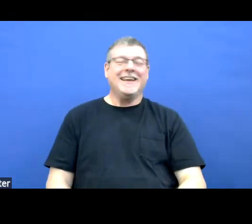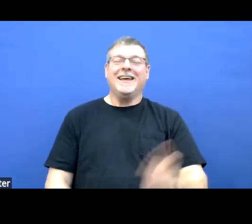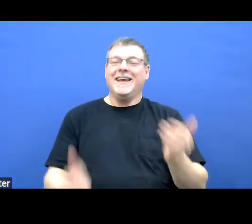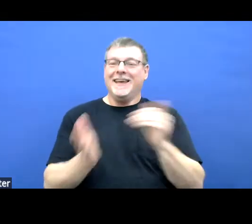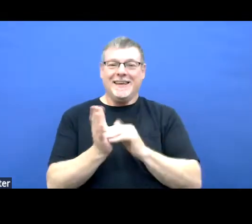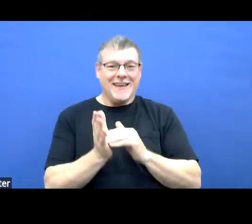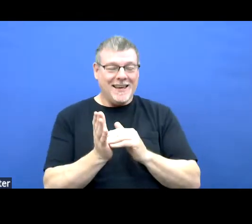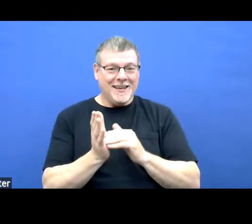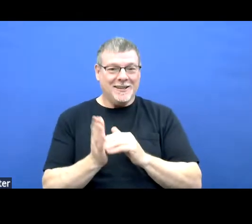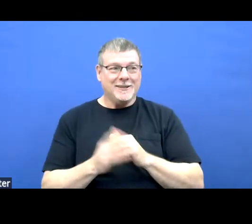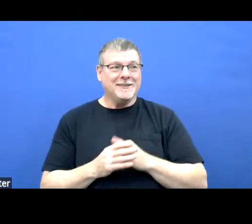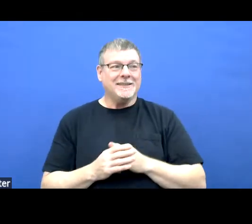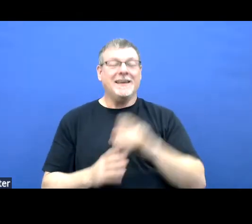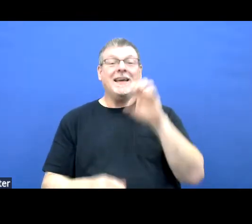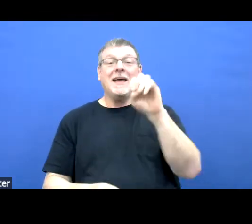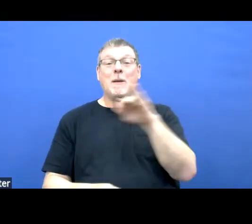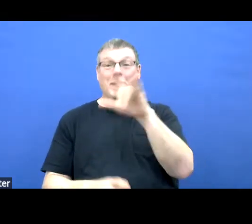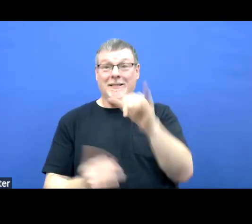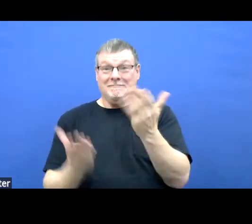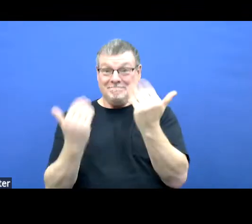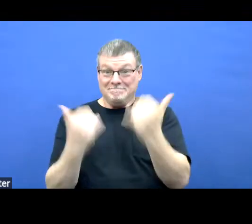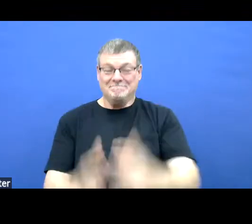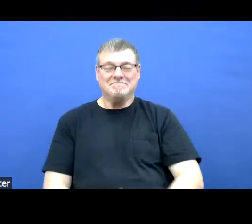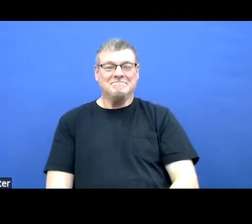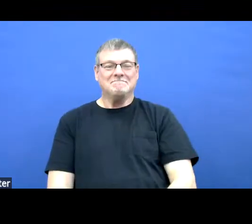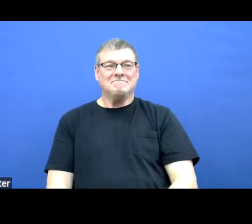got certificates for Emily.